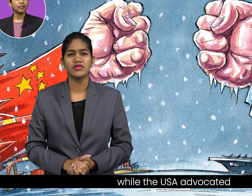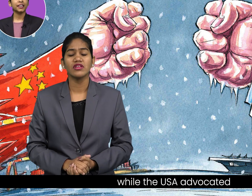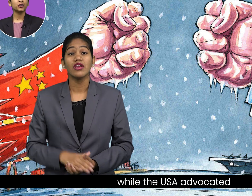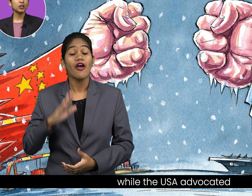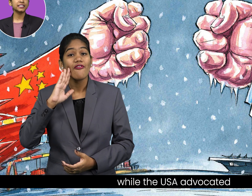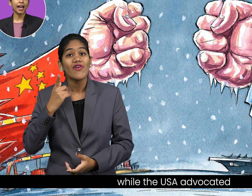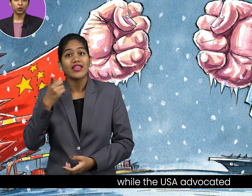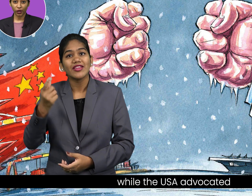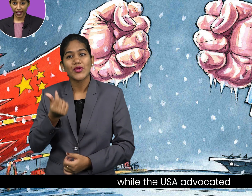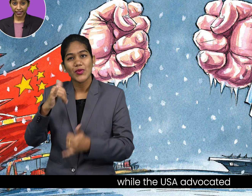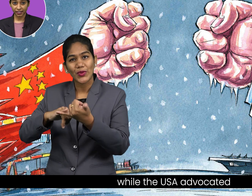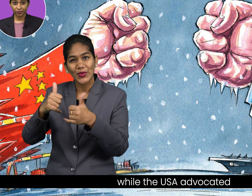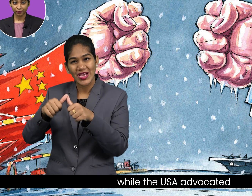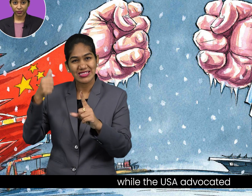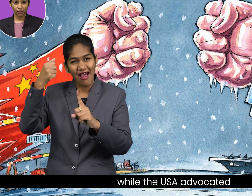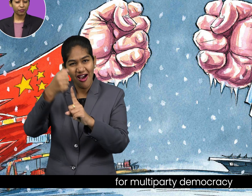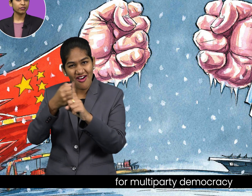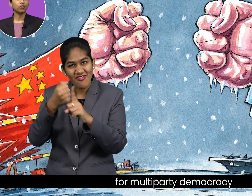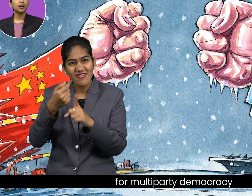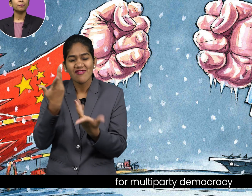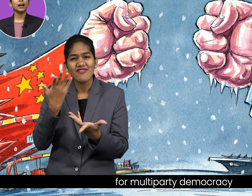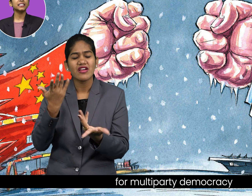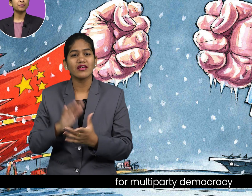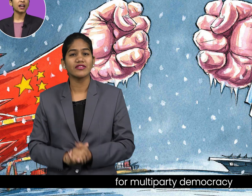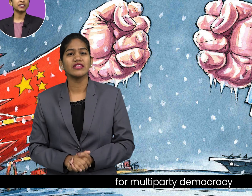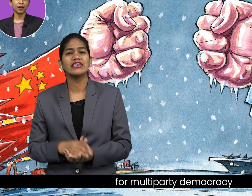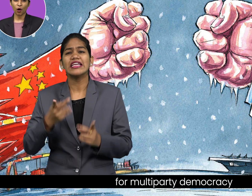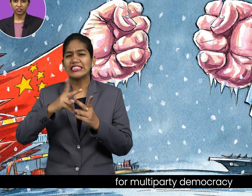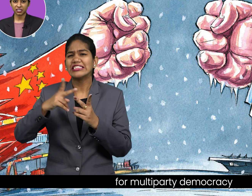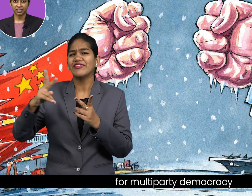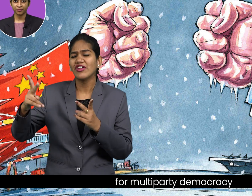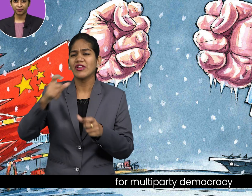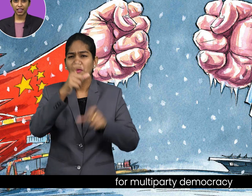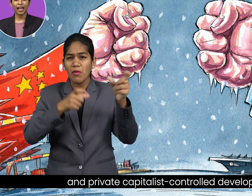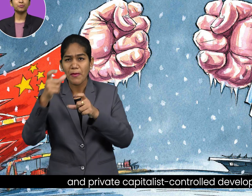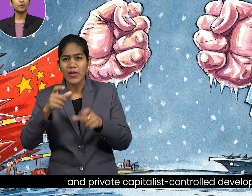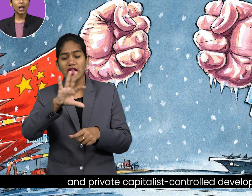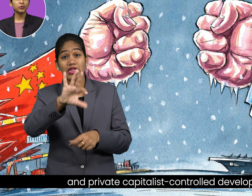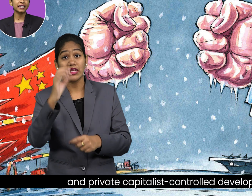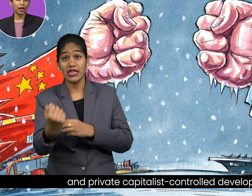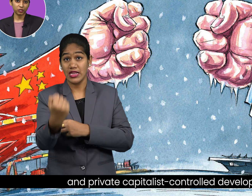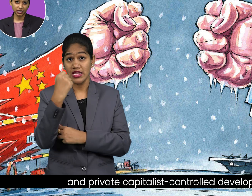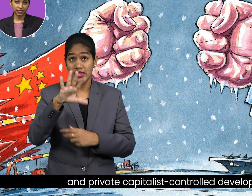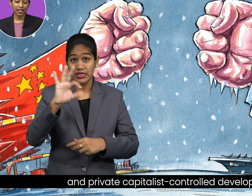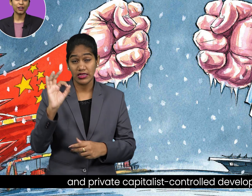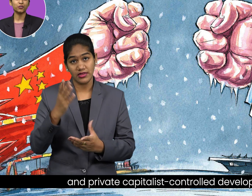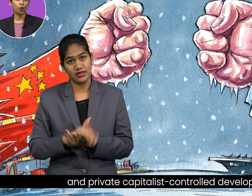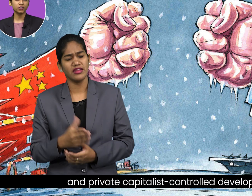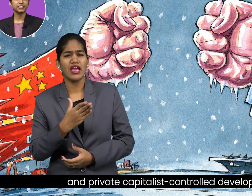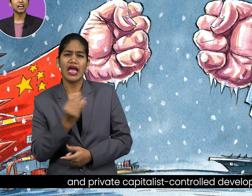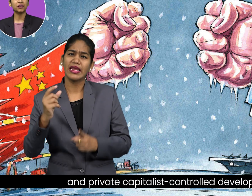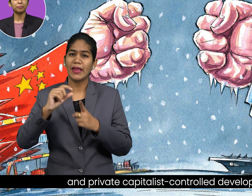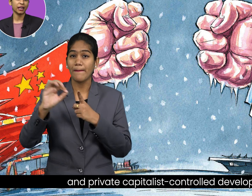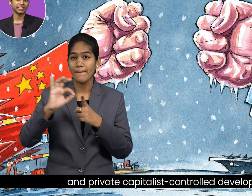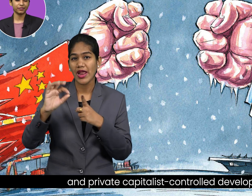while the USA advocated for multi-party democracy and private